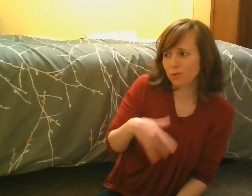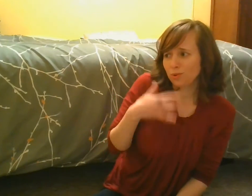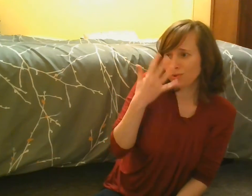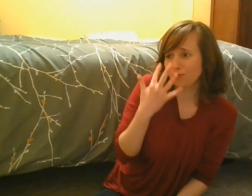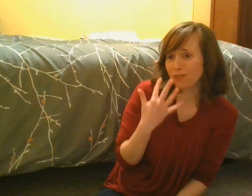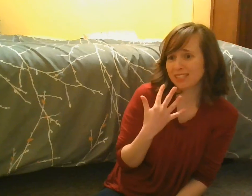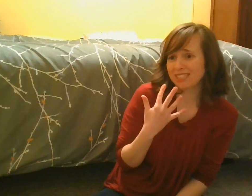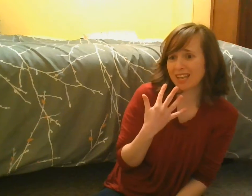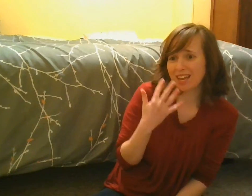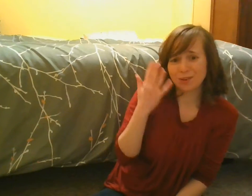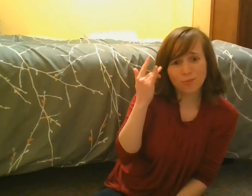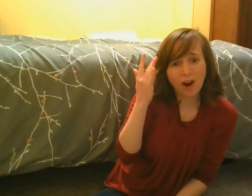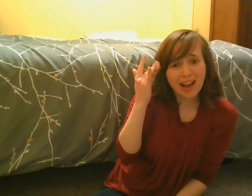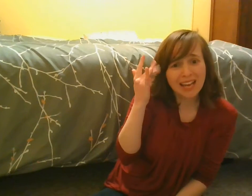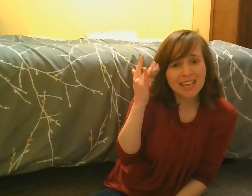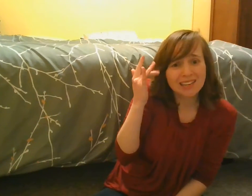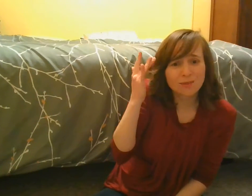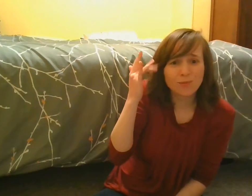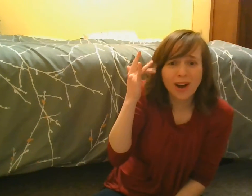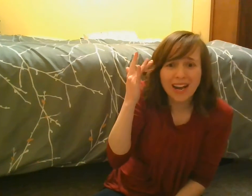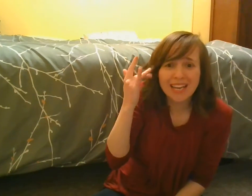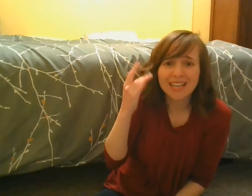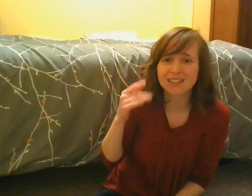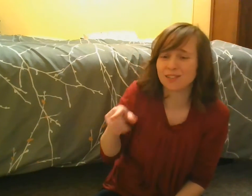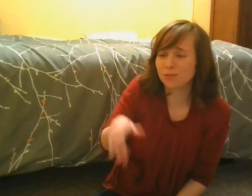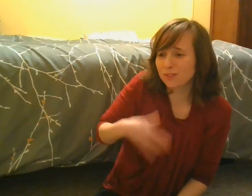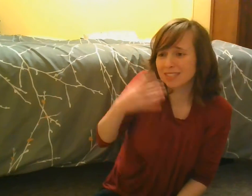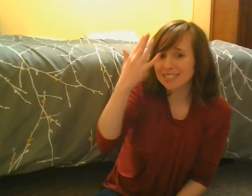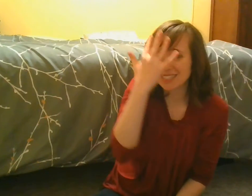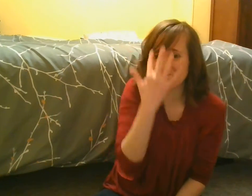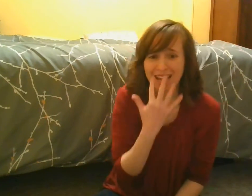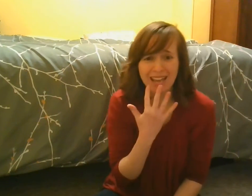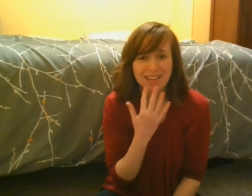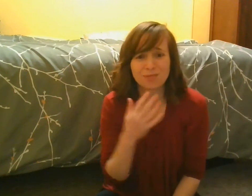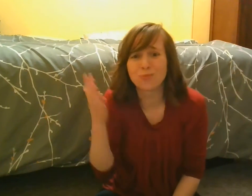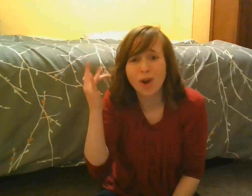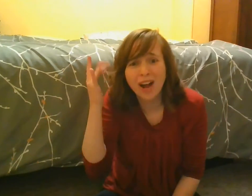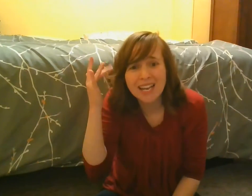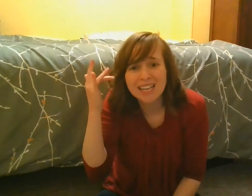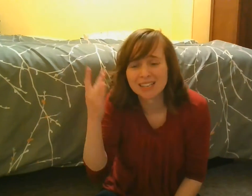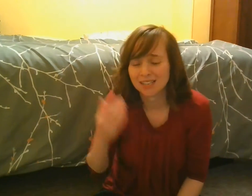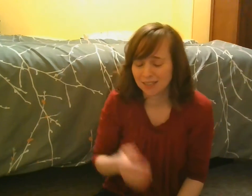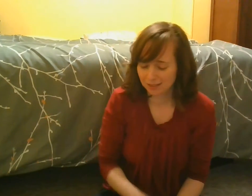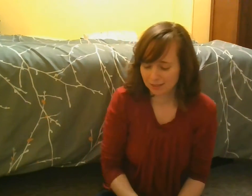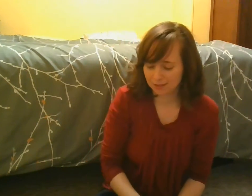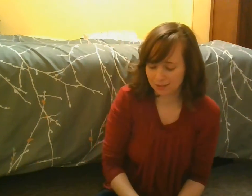You feel sad? Why? Why? You feel sad? Why?